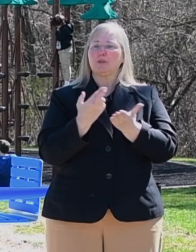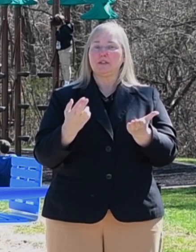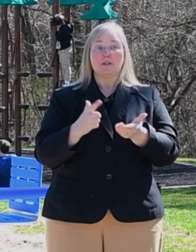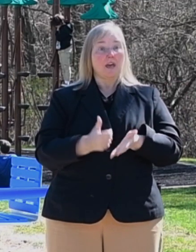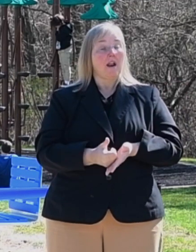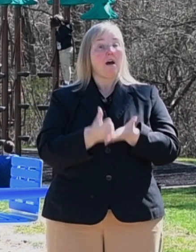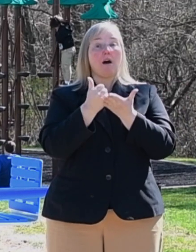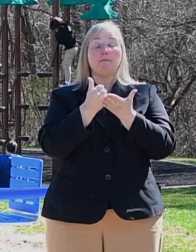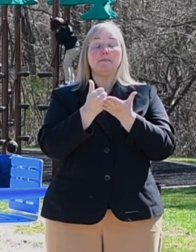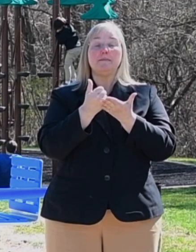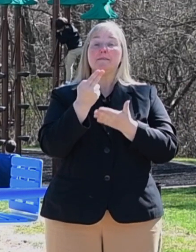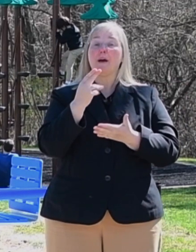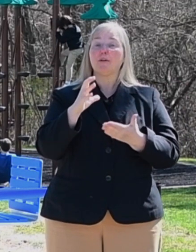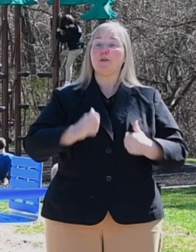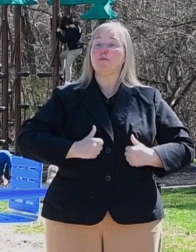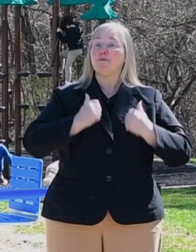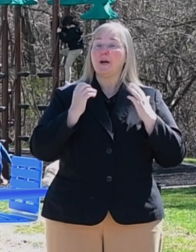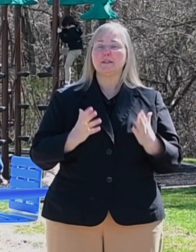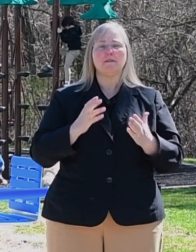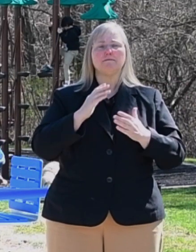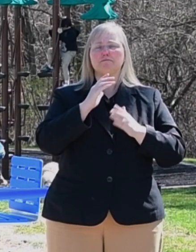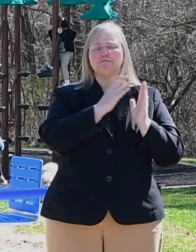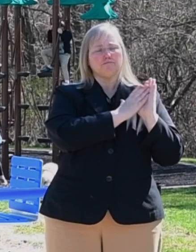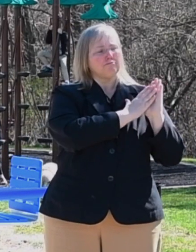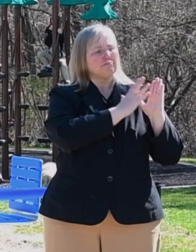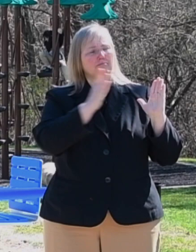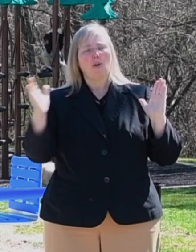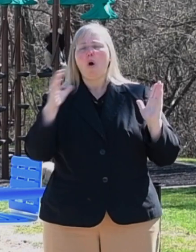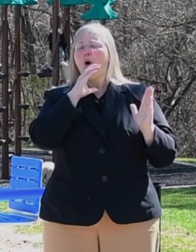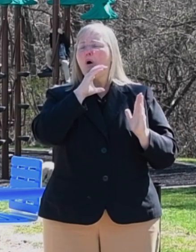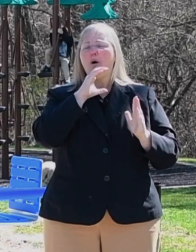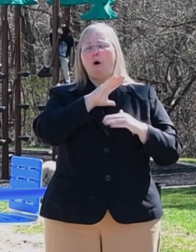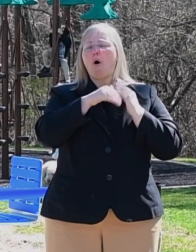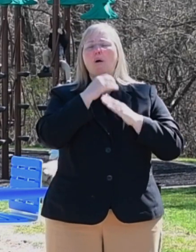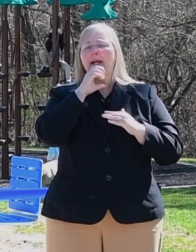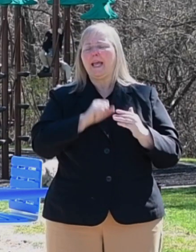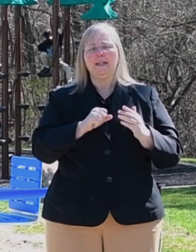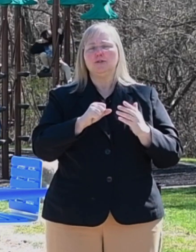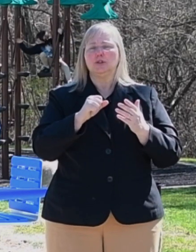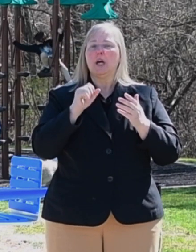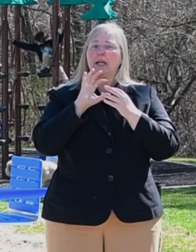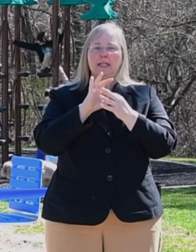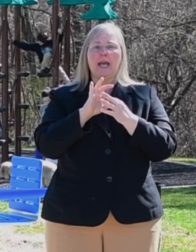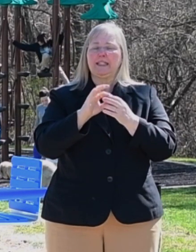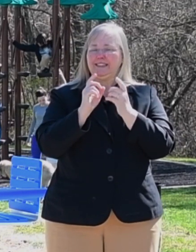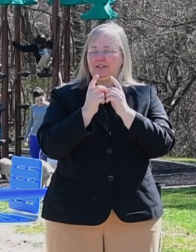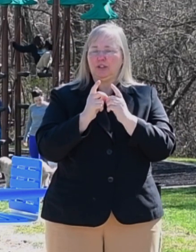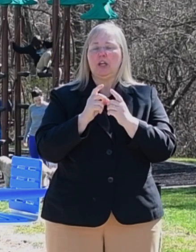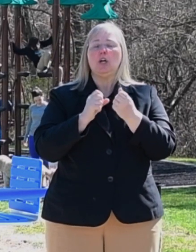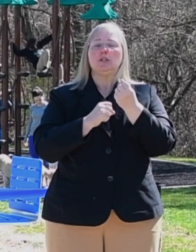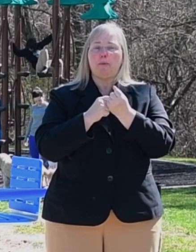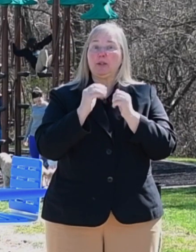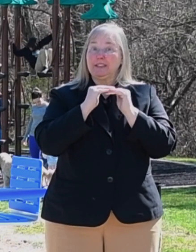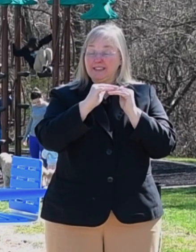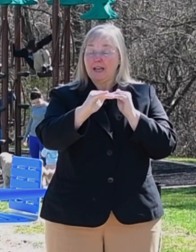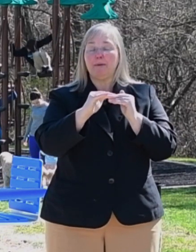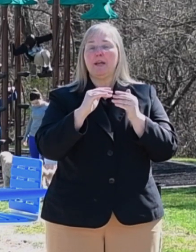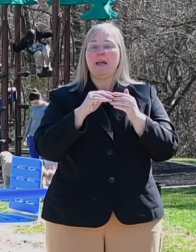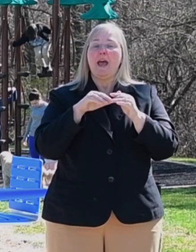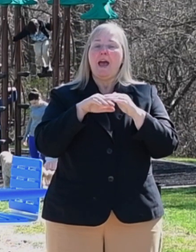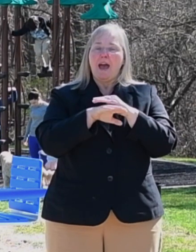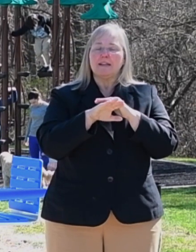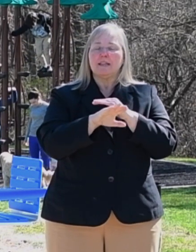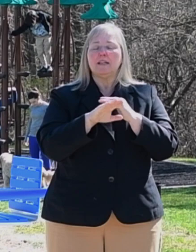help Howard County residents of all ages connect digitally, support sustainability, access resources and